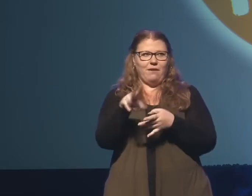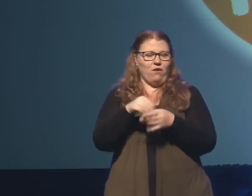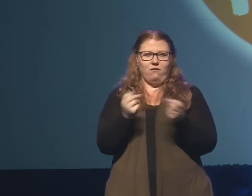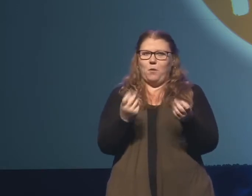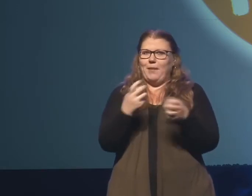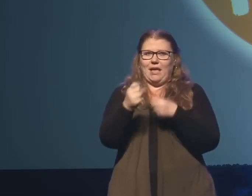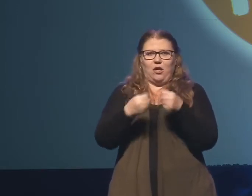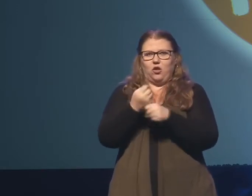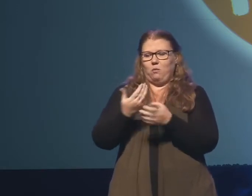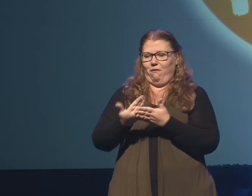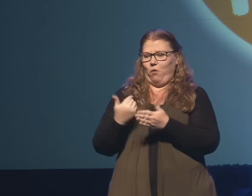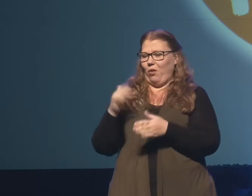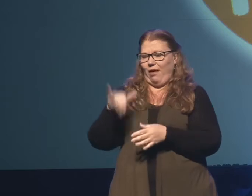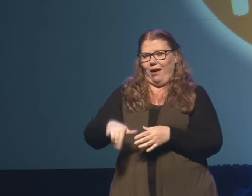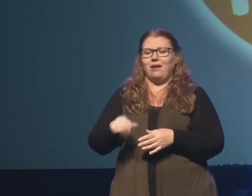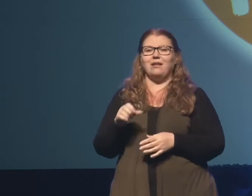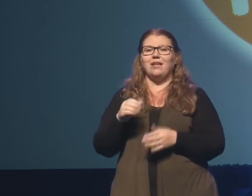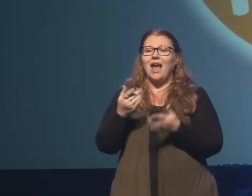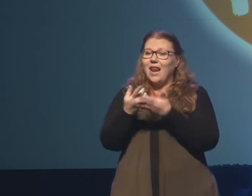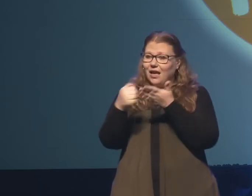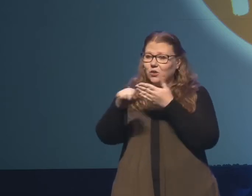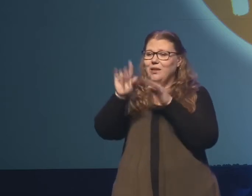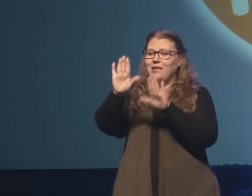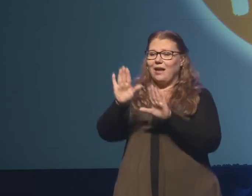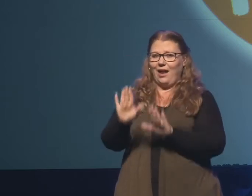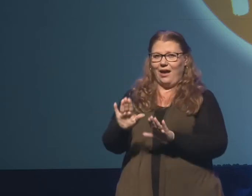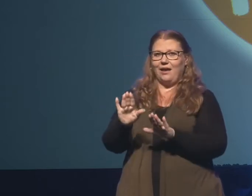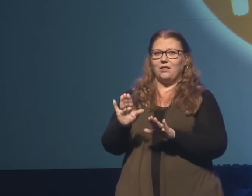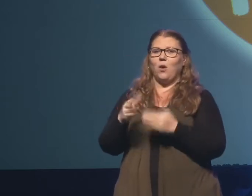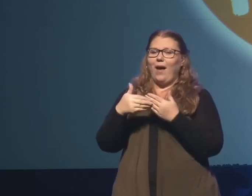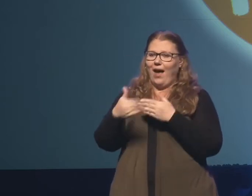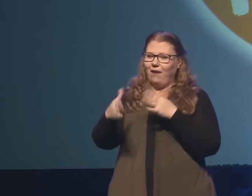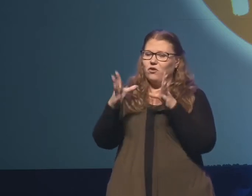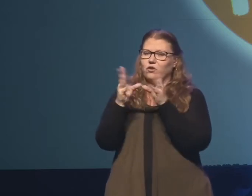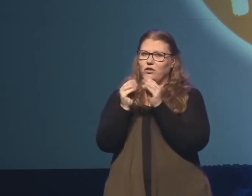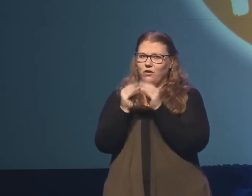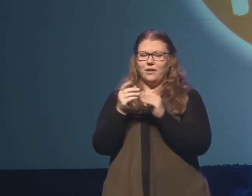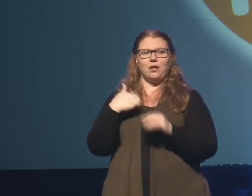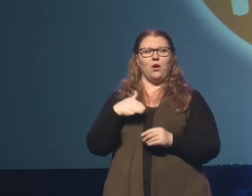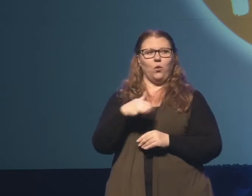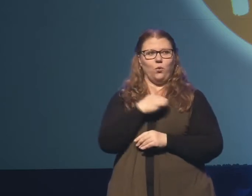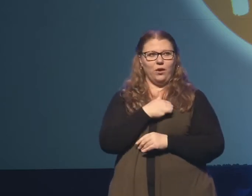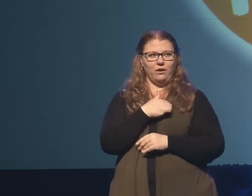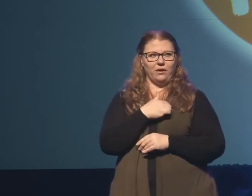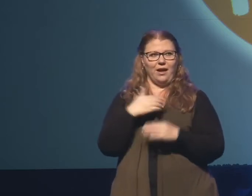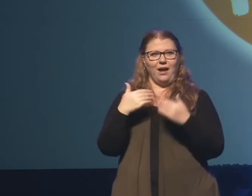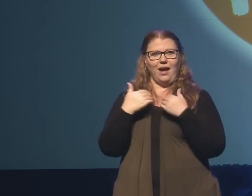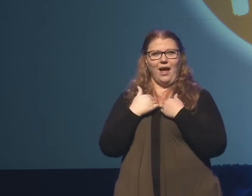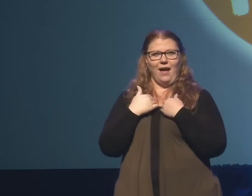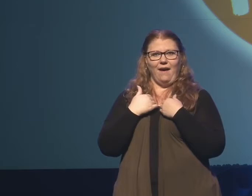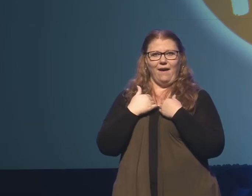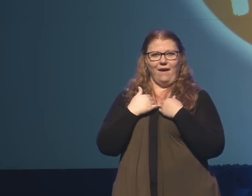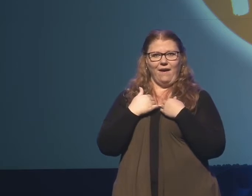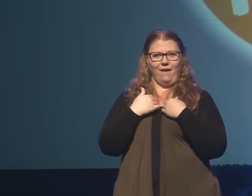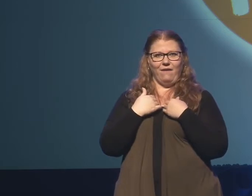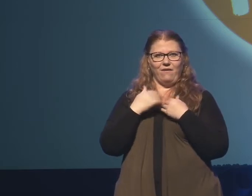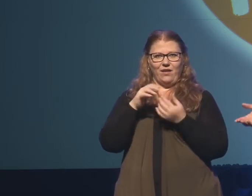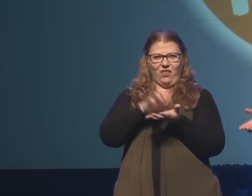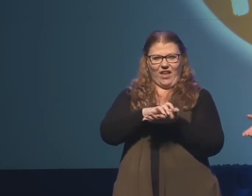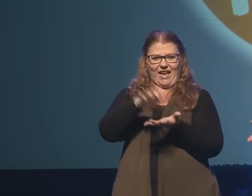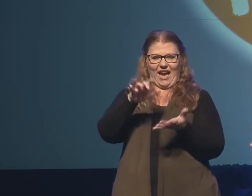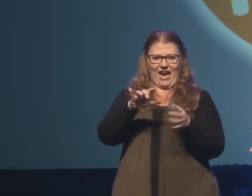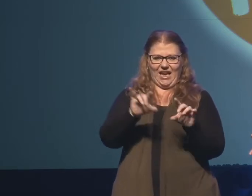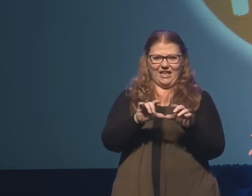for years before that as well. Next Sunday. So after the service, we're going to have the sheet cake, right? You got